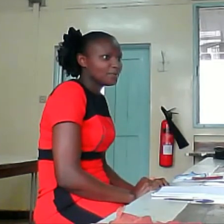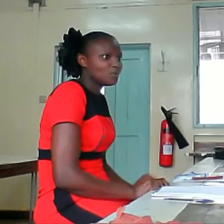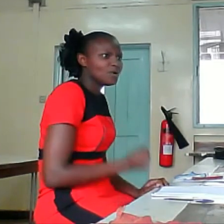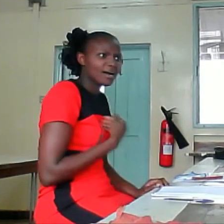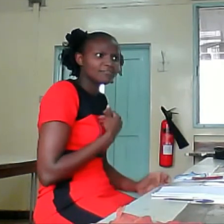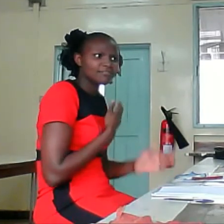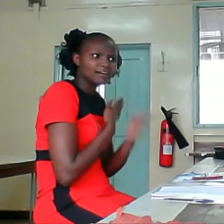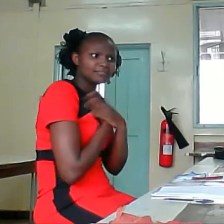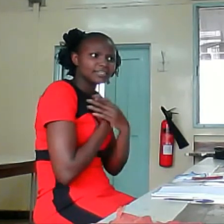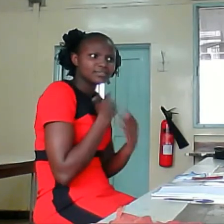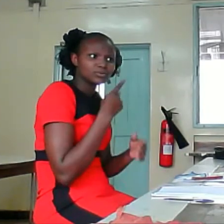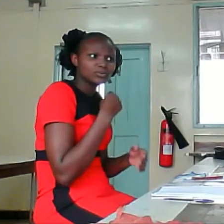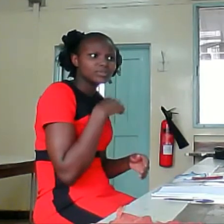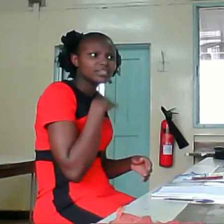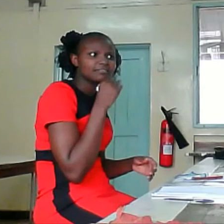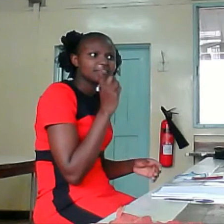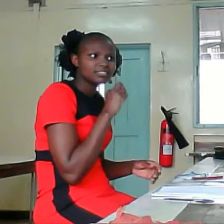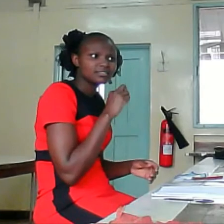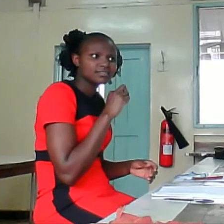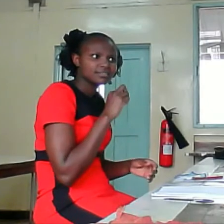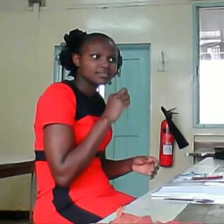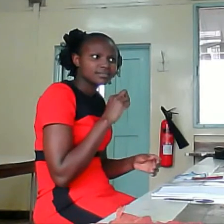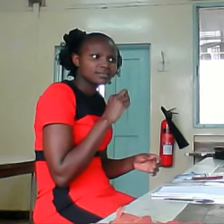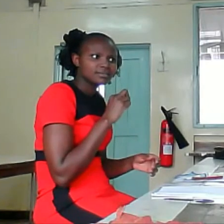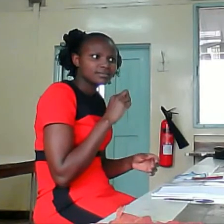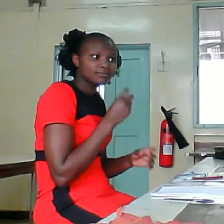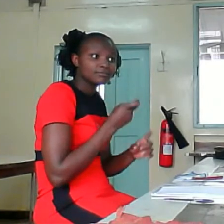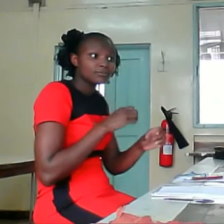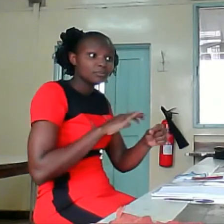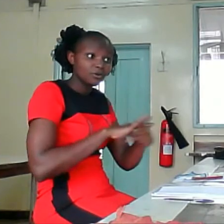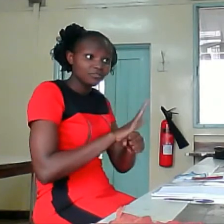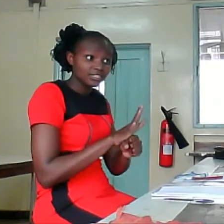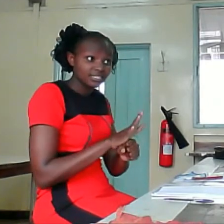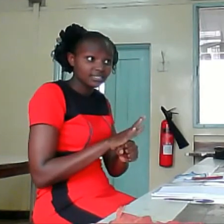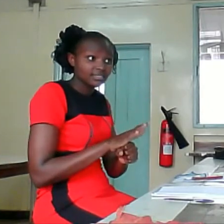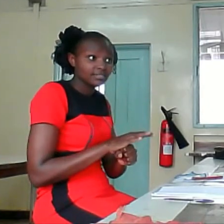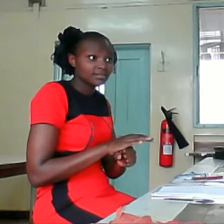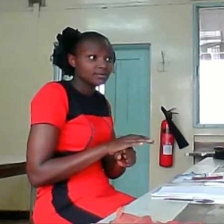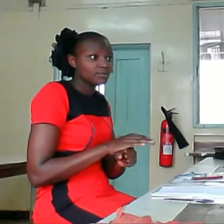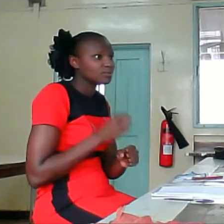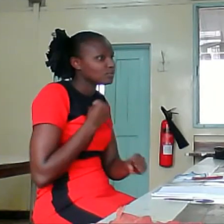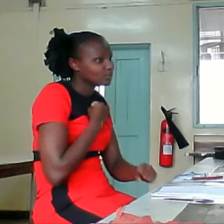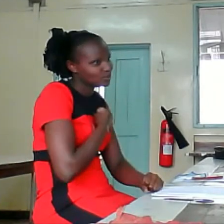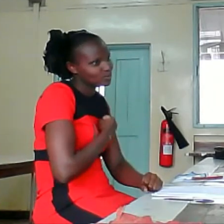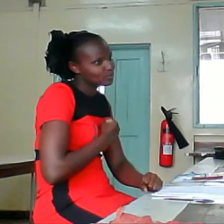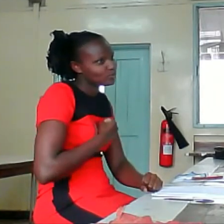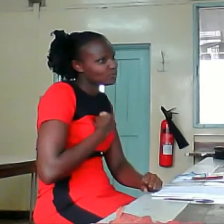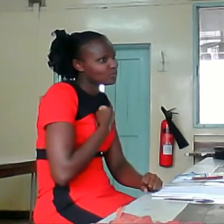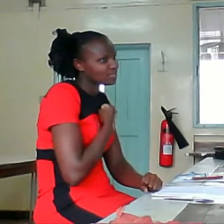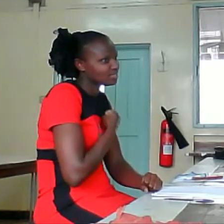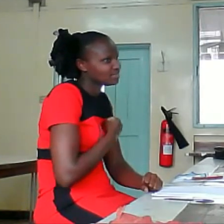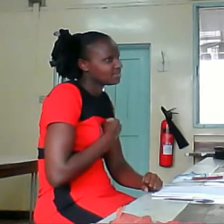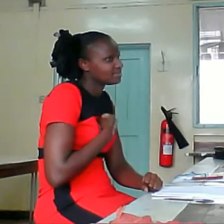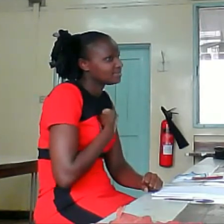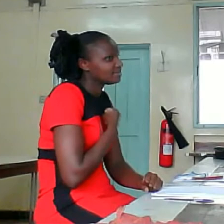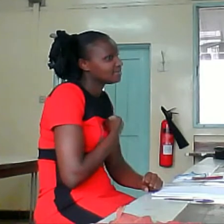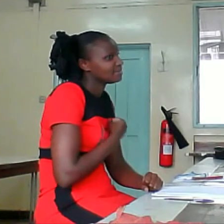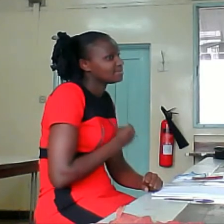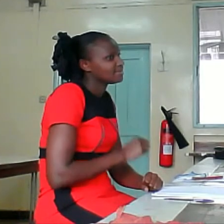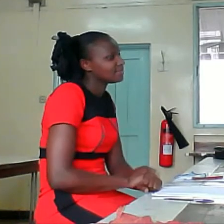Who have a friend? Who would they finish? From COVID? Oh, sorry. Thank you.